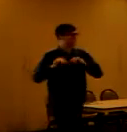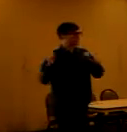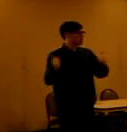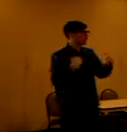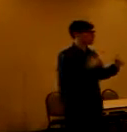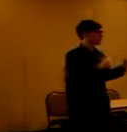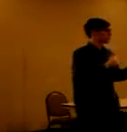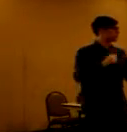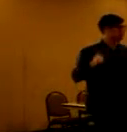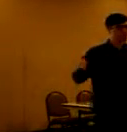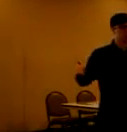okay?